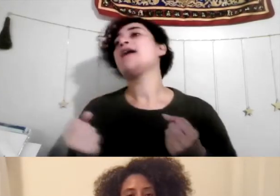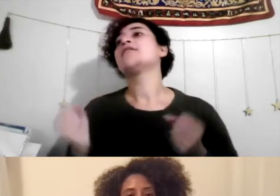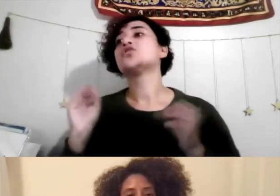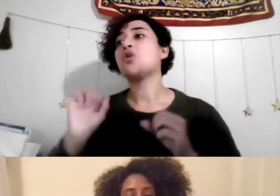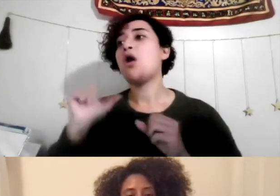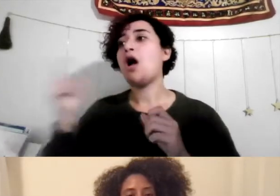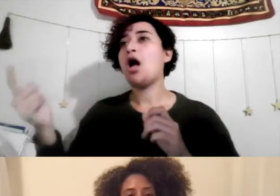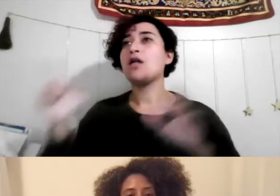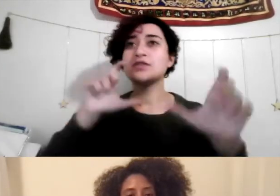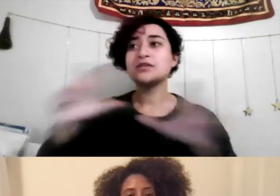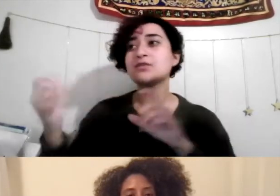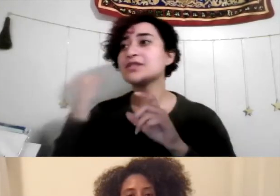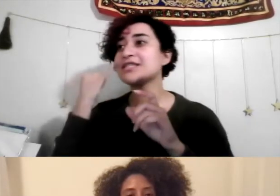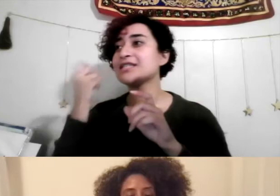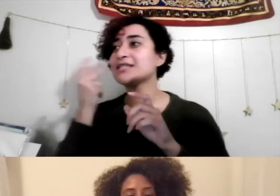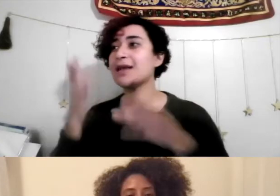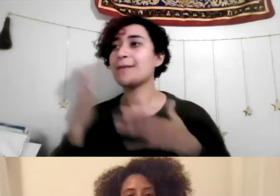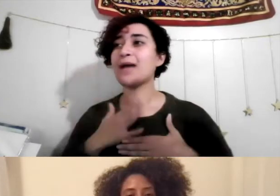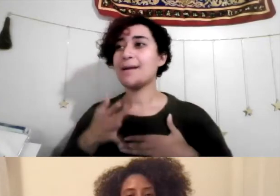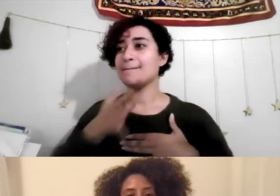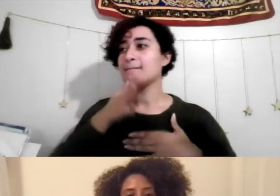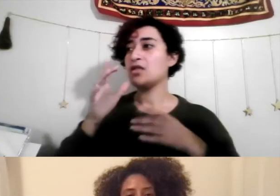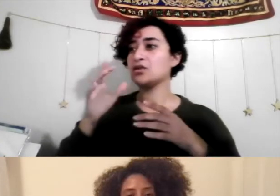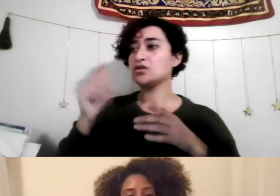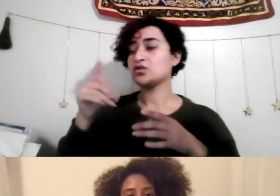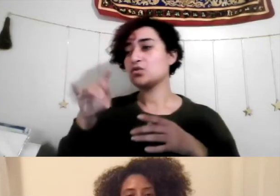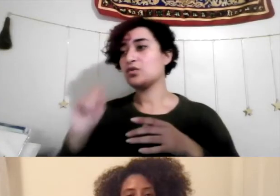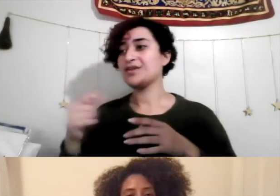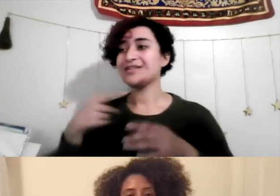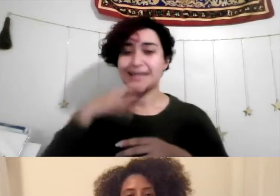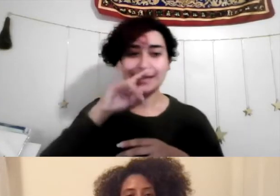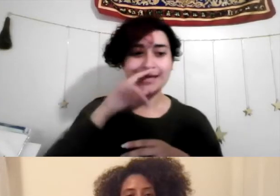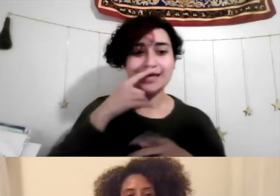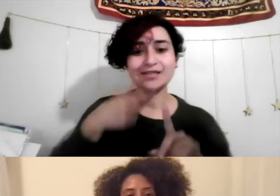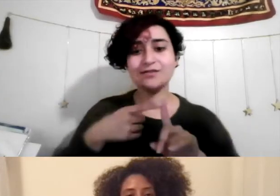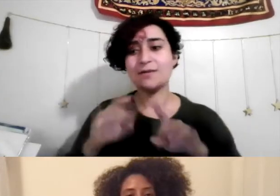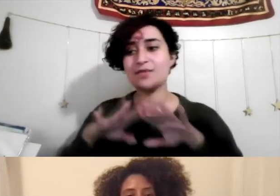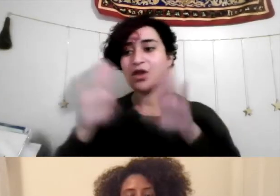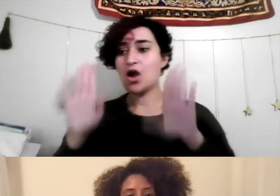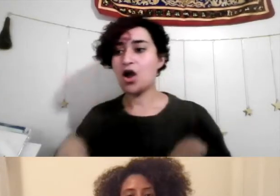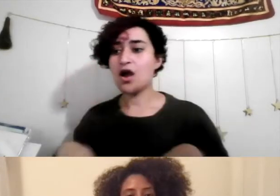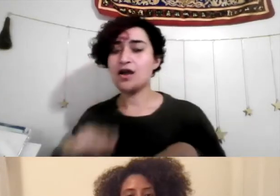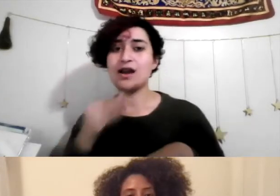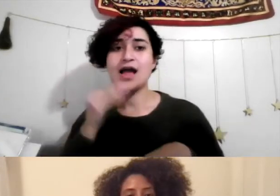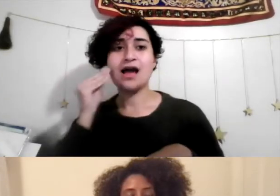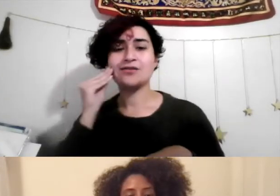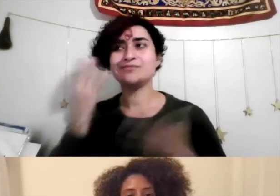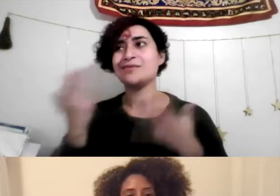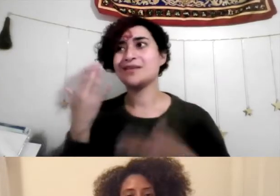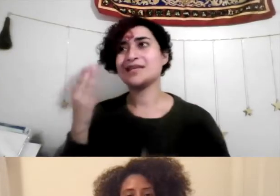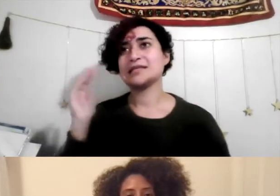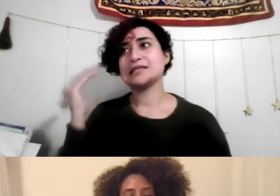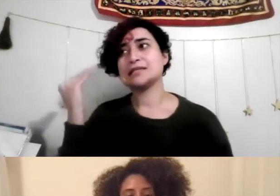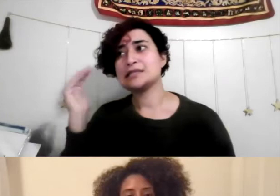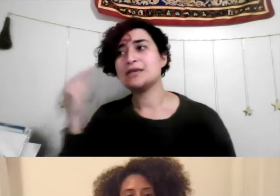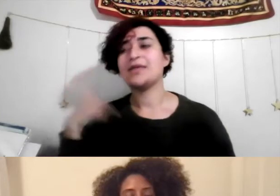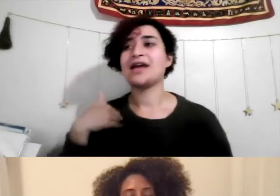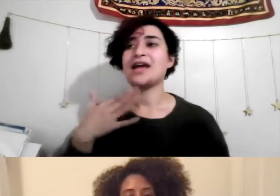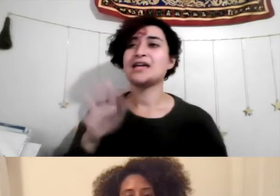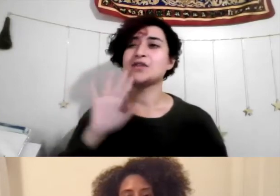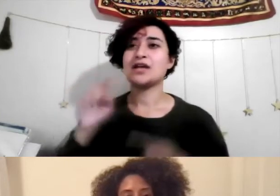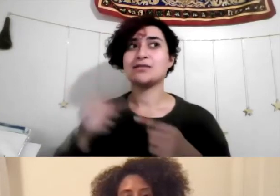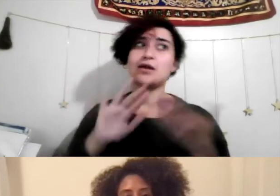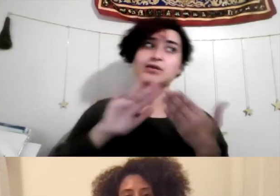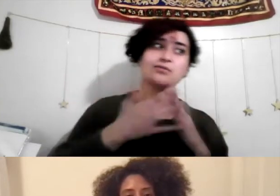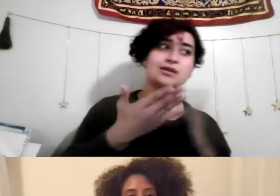seeing my mother's quilt to Brian Broom in the alleyway to seeing kids from the art house, it might seem like I could have talked about community over here,